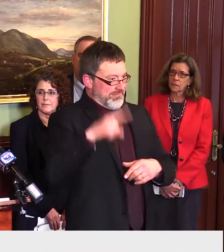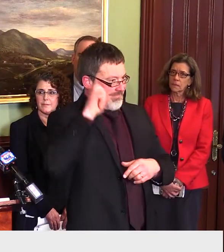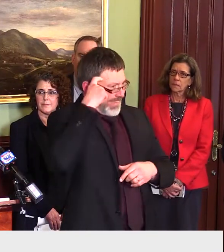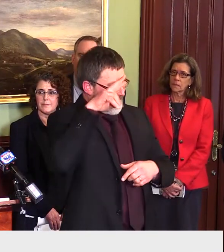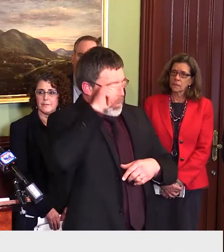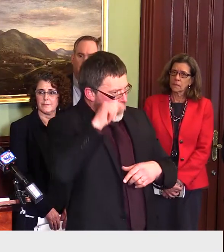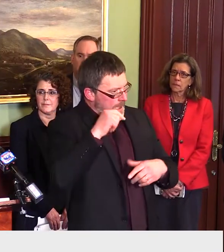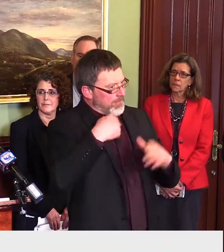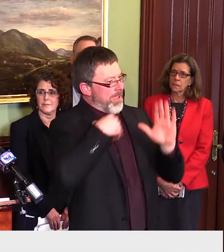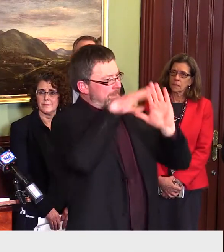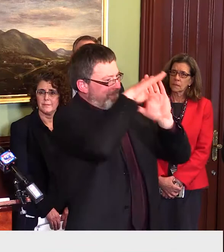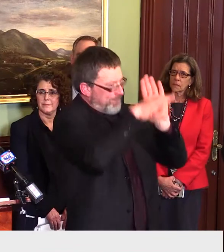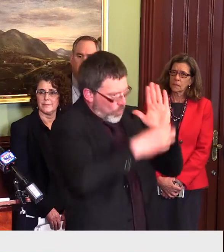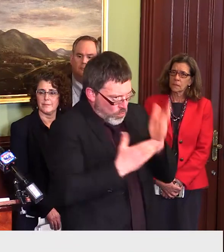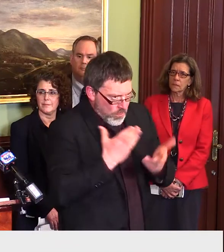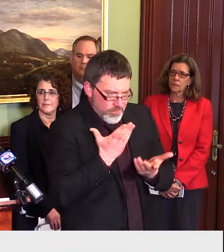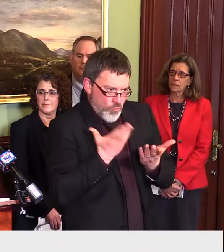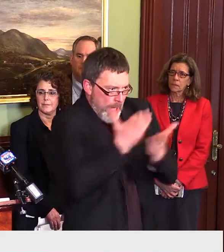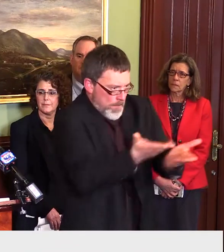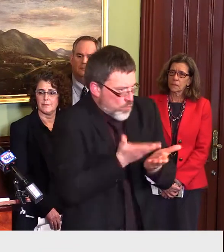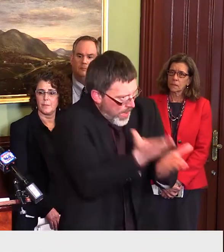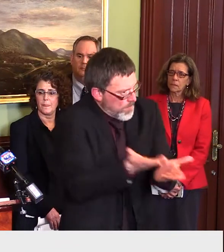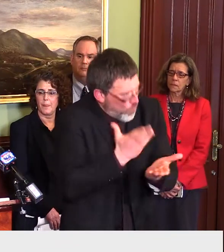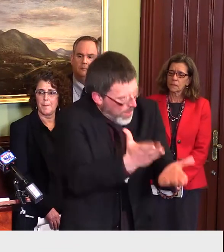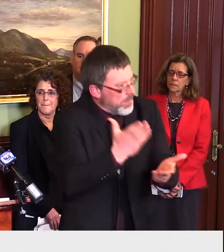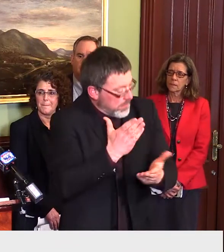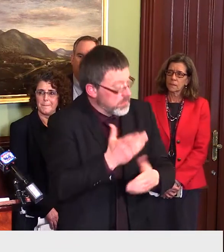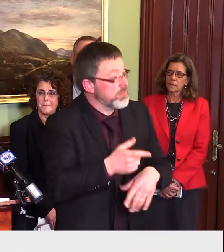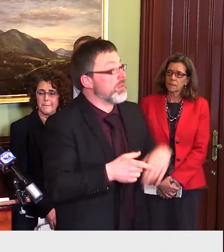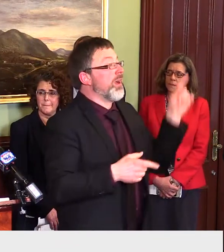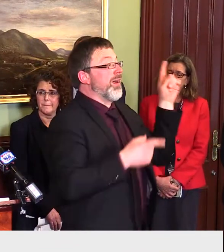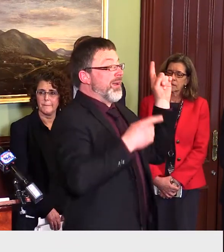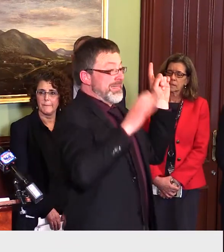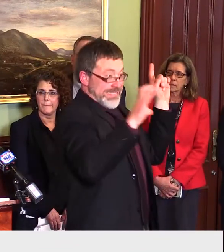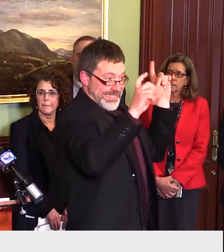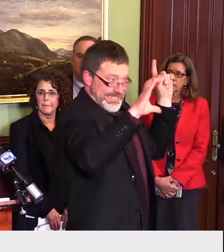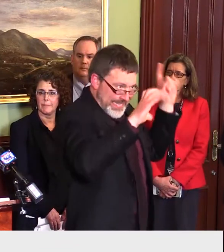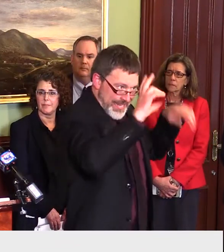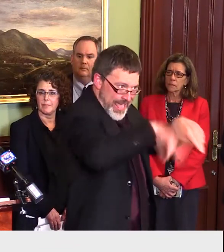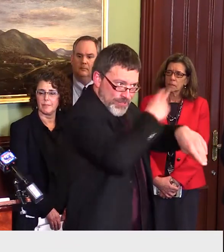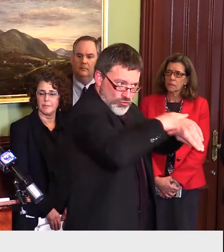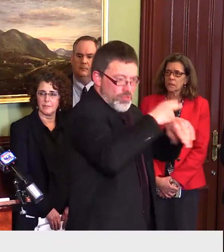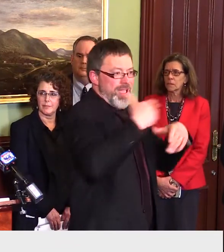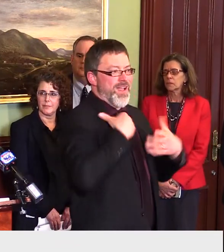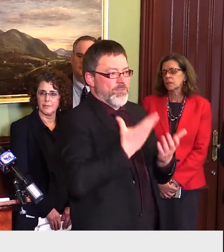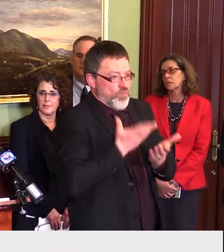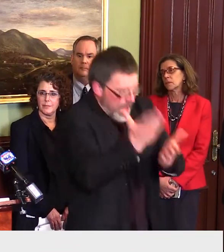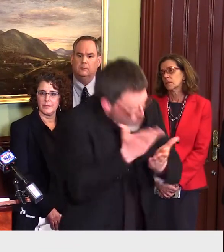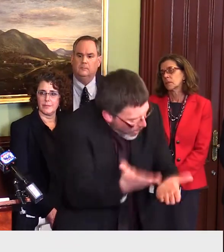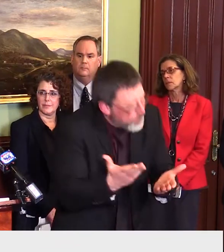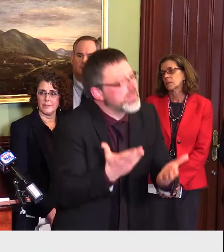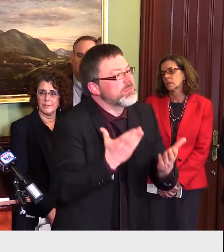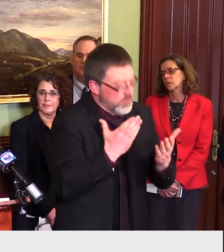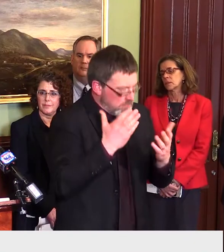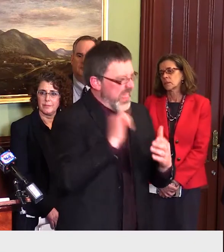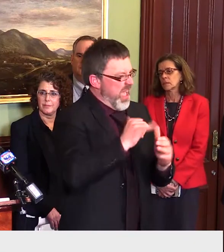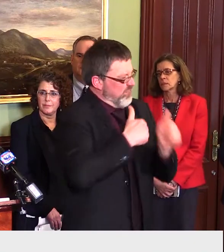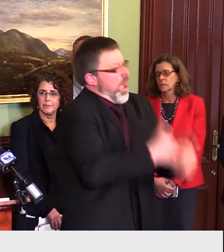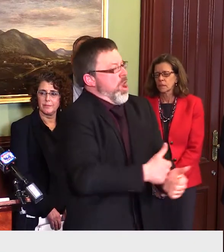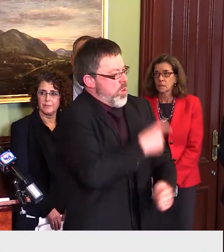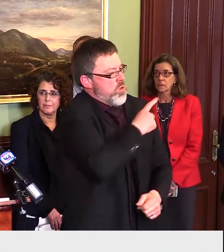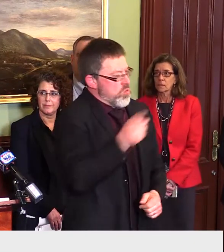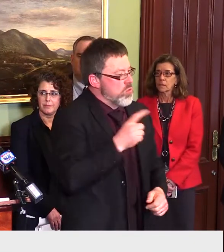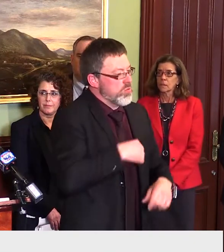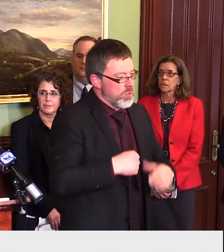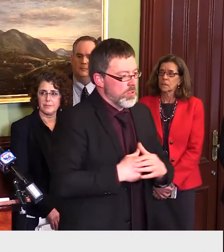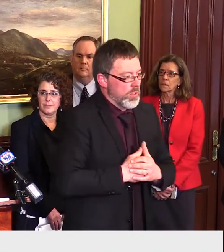just heard, we're asking everyone to strictly follow new guidance and restrictions, which you can find regularly updated at